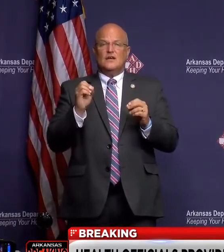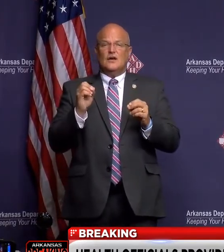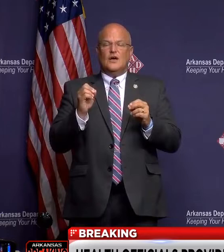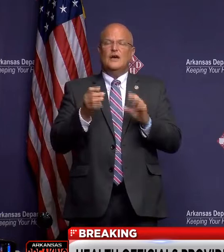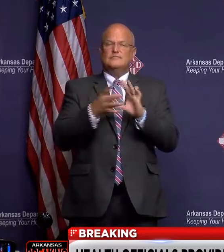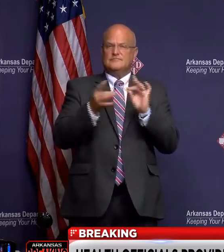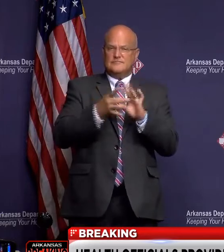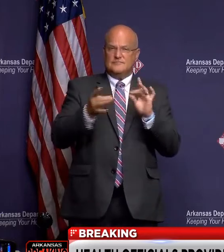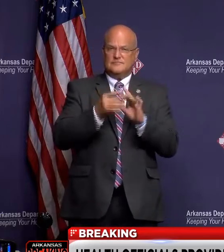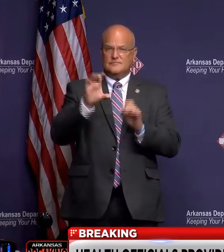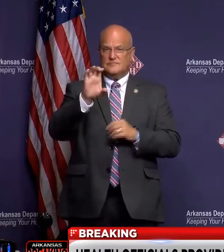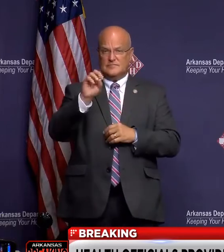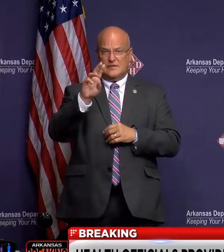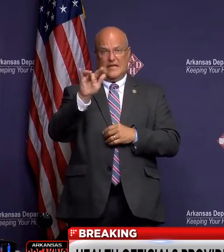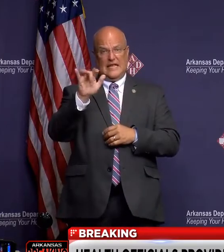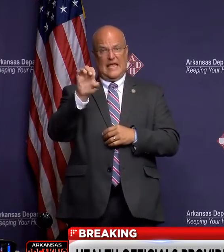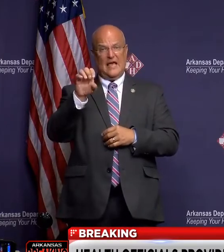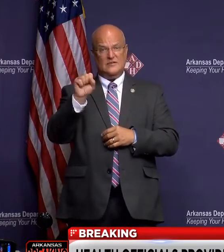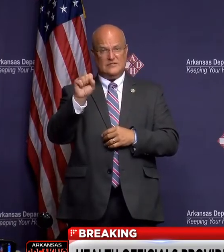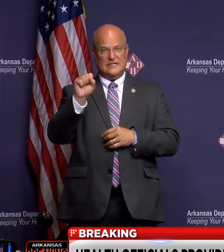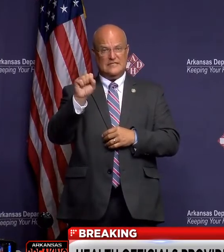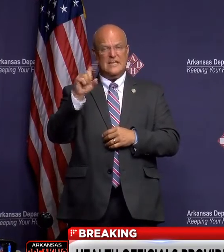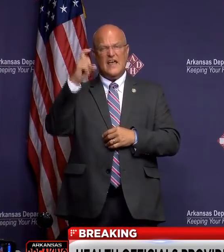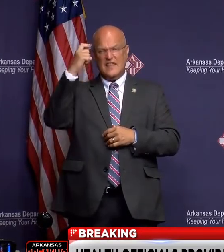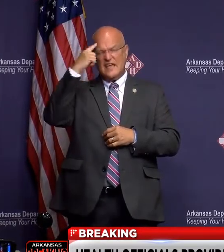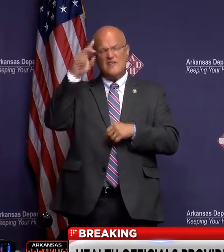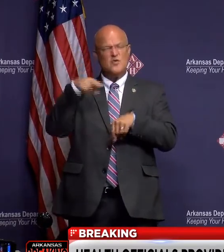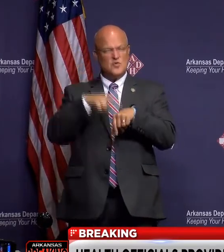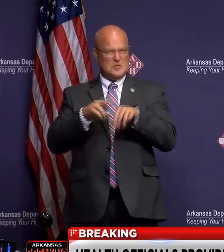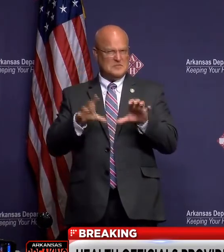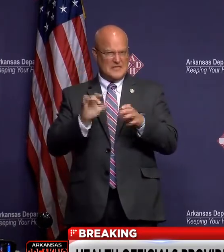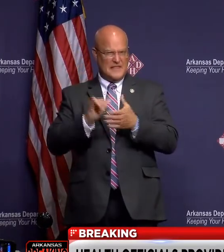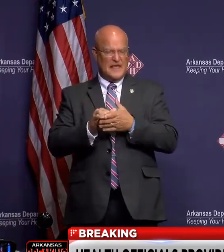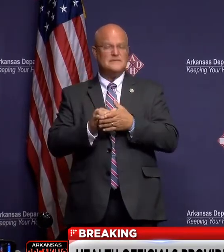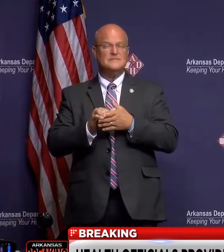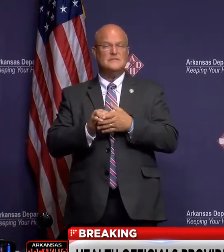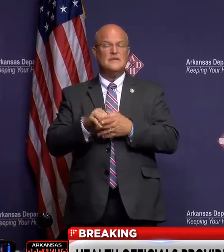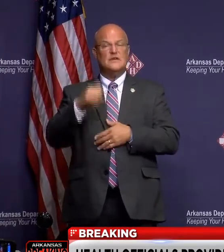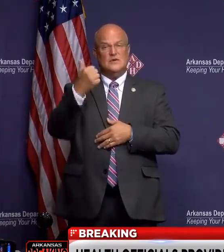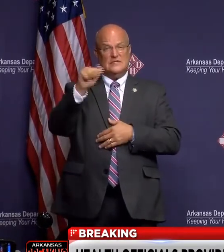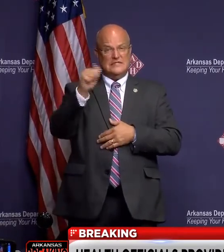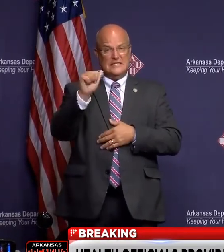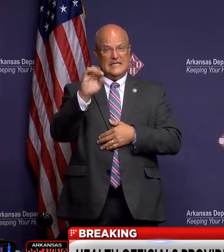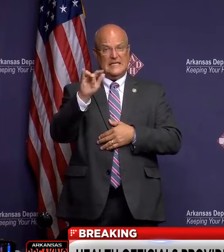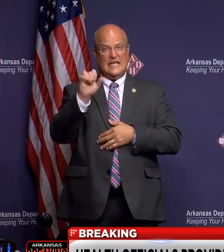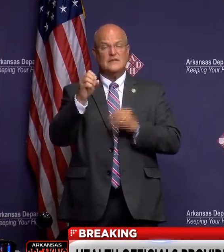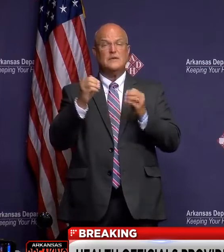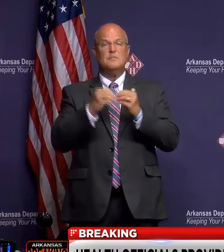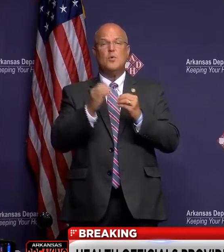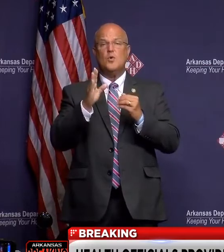Let me talk about the counties, as the governor usually does. So there are 10 counties with